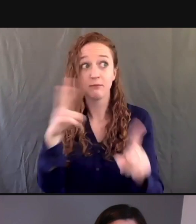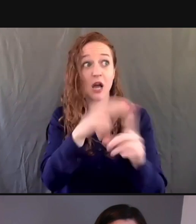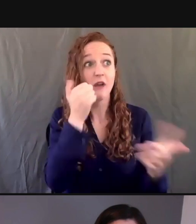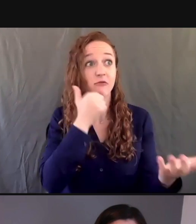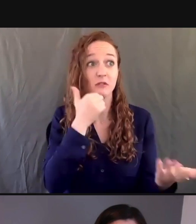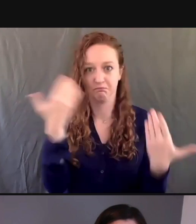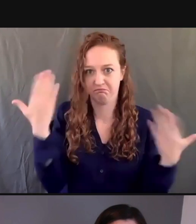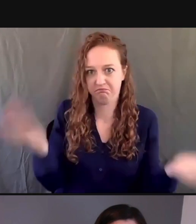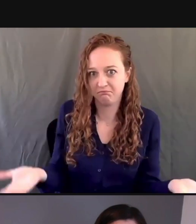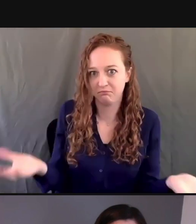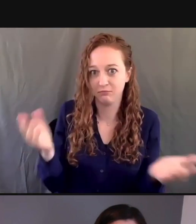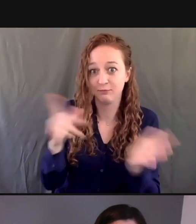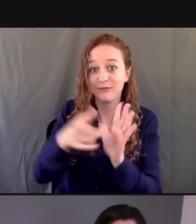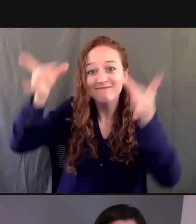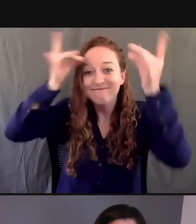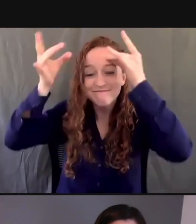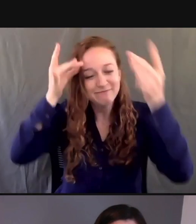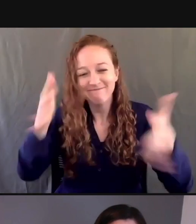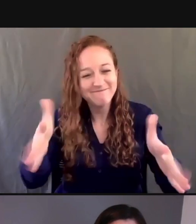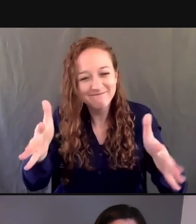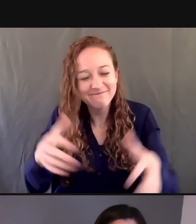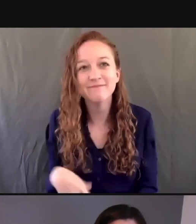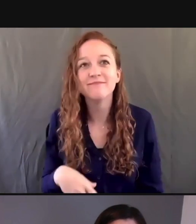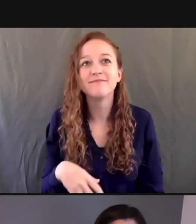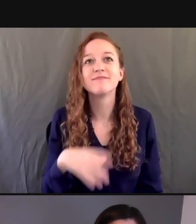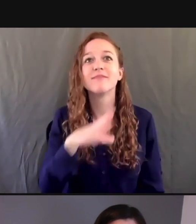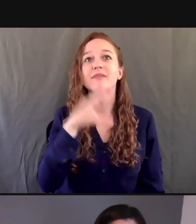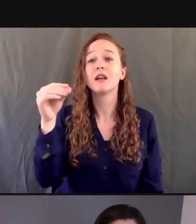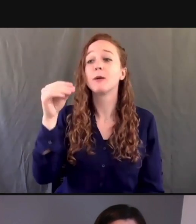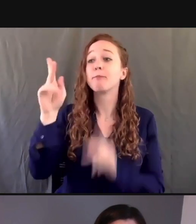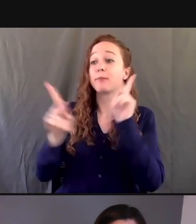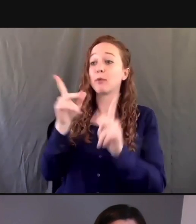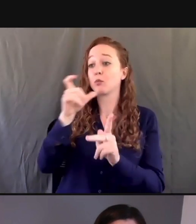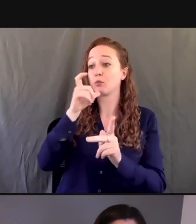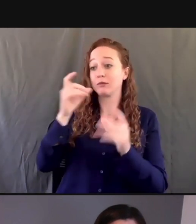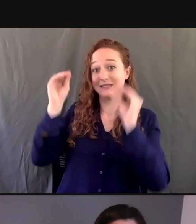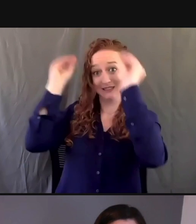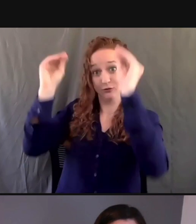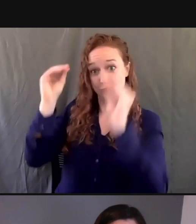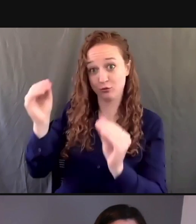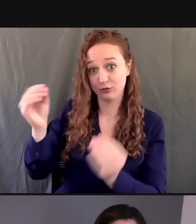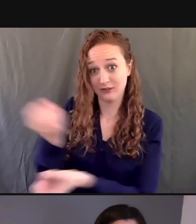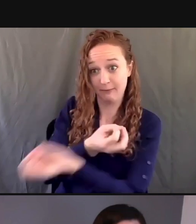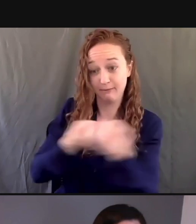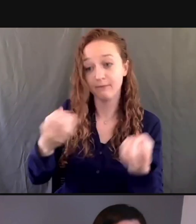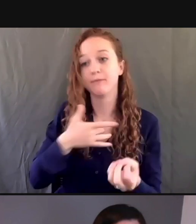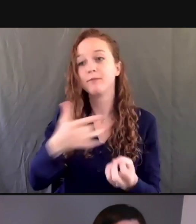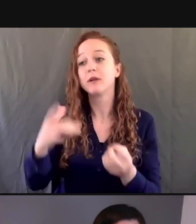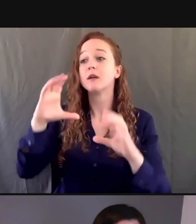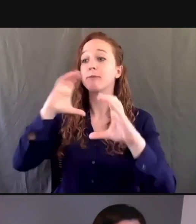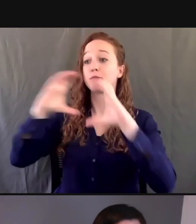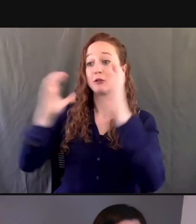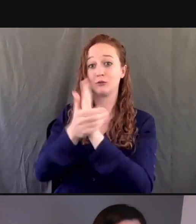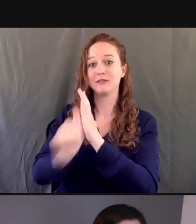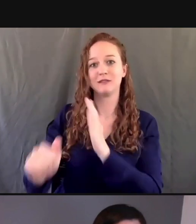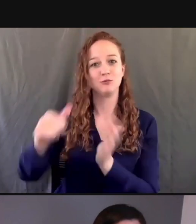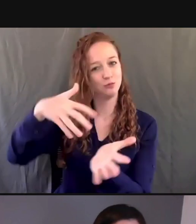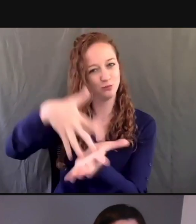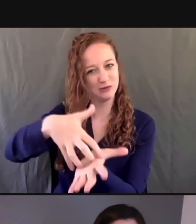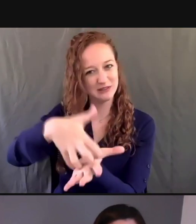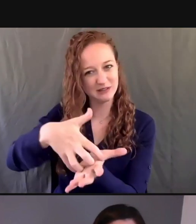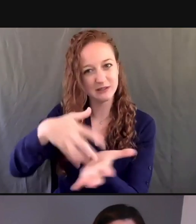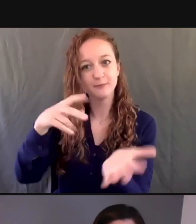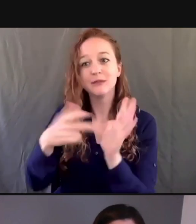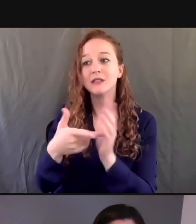So that reflects what we see in the chat, what we have on the slide here. People hate science because it's too hard. It's really